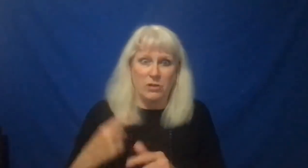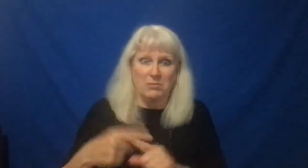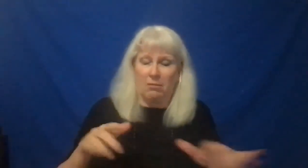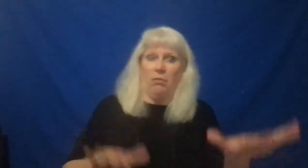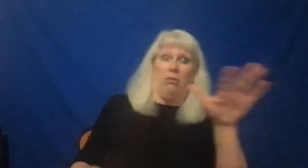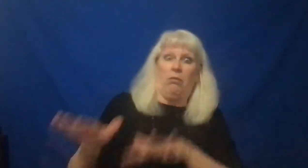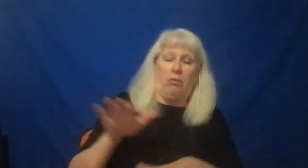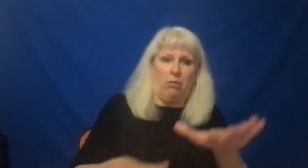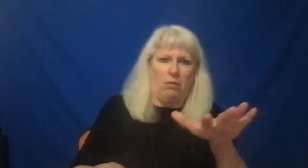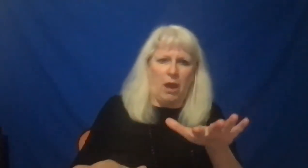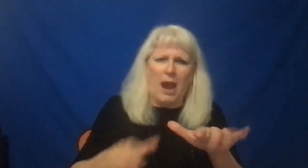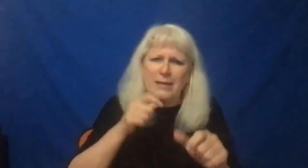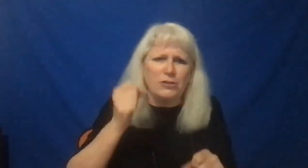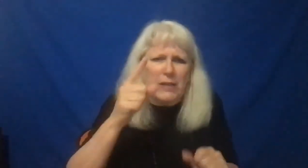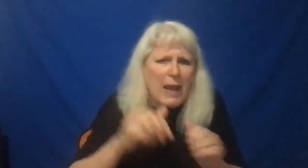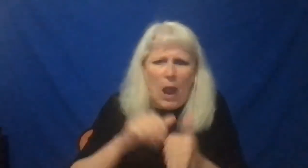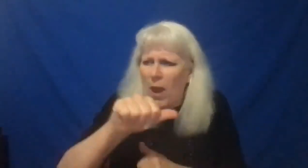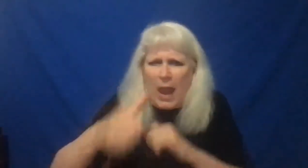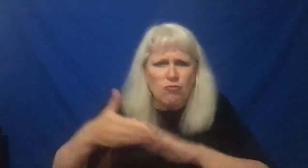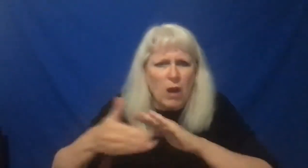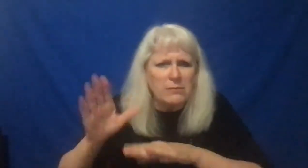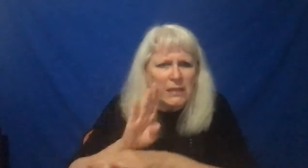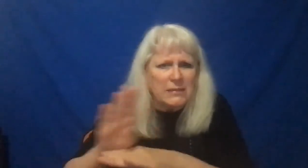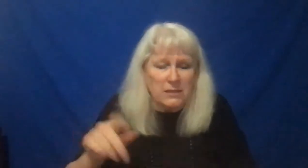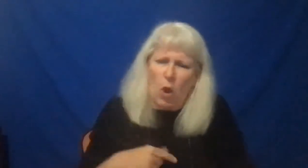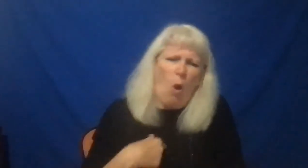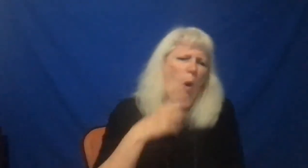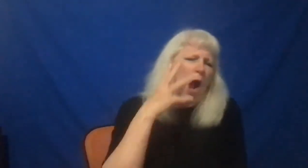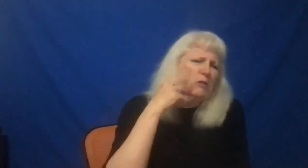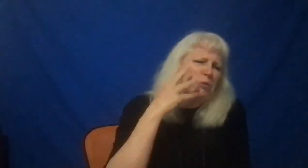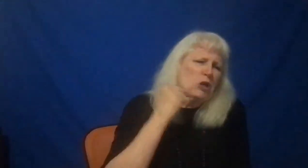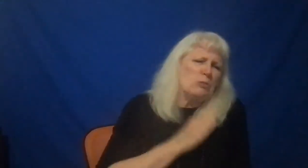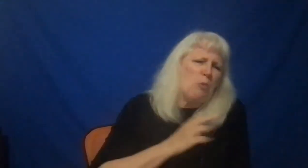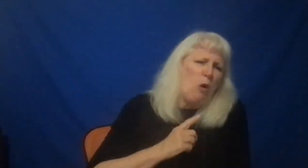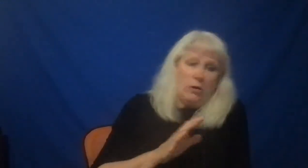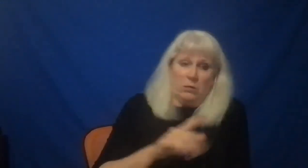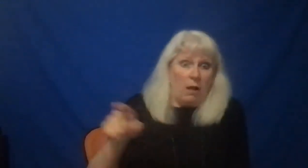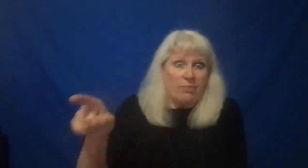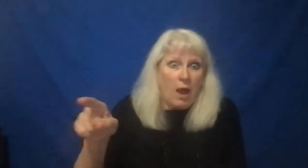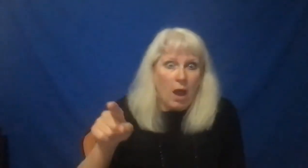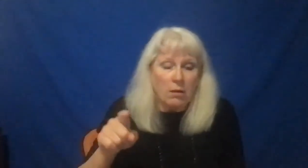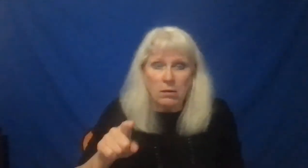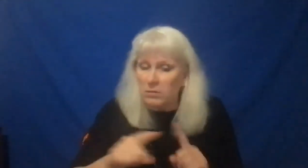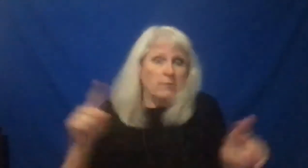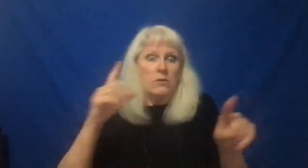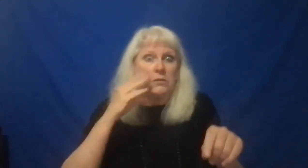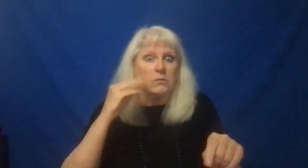shell-shocked. And I had so much experience on boards, but I was shell-shocked with our General Services